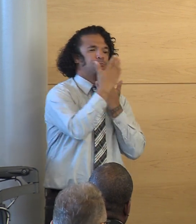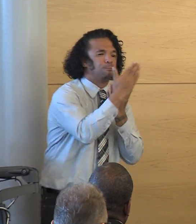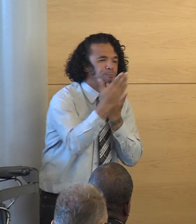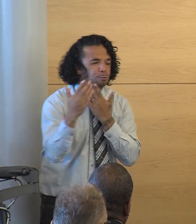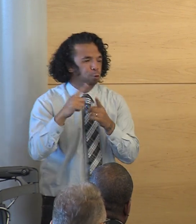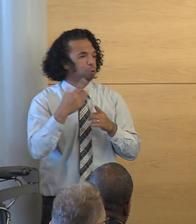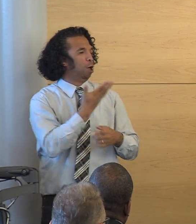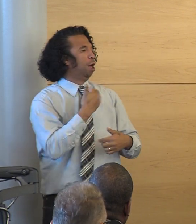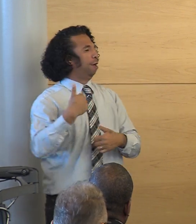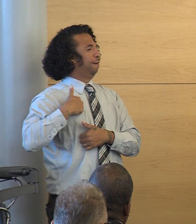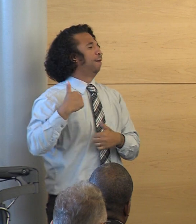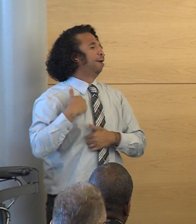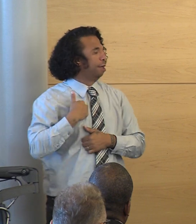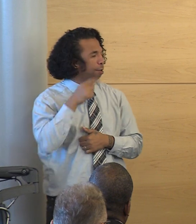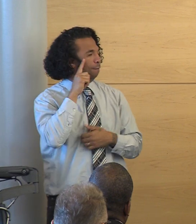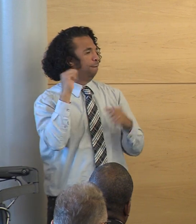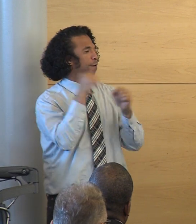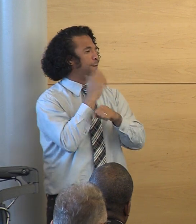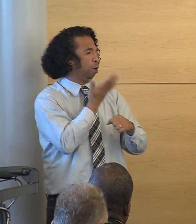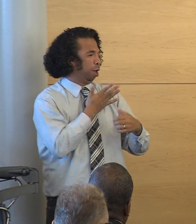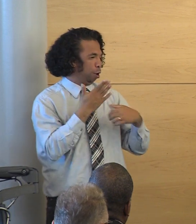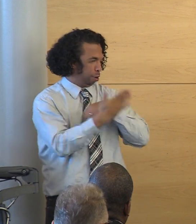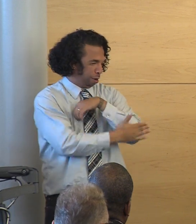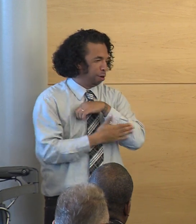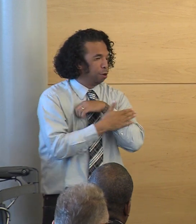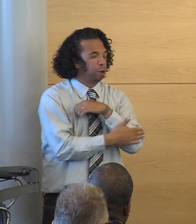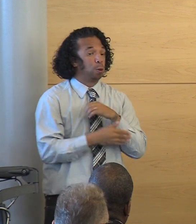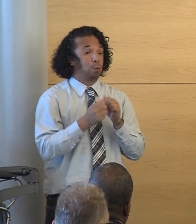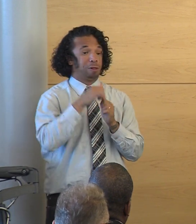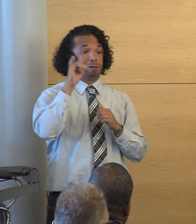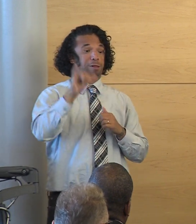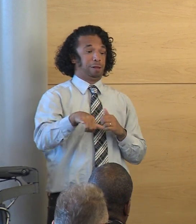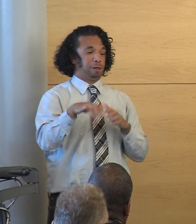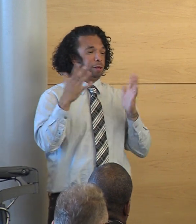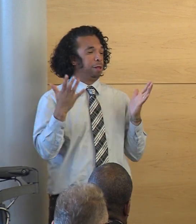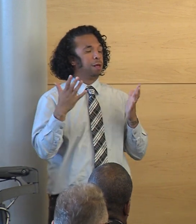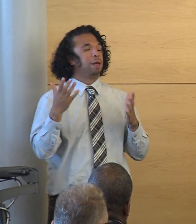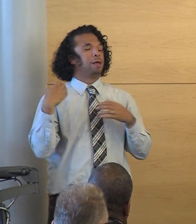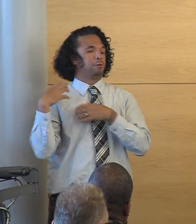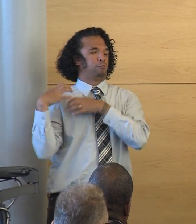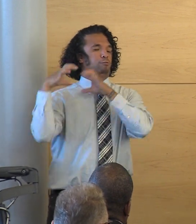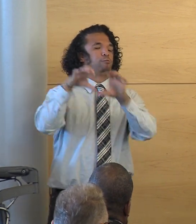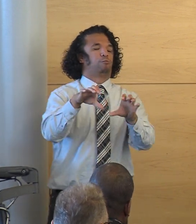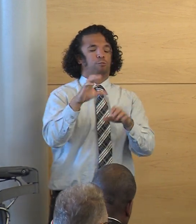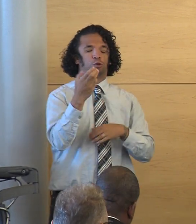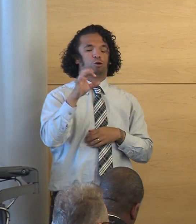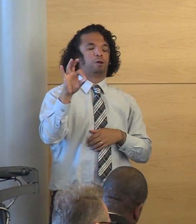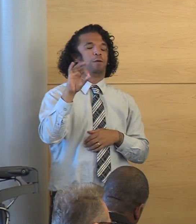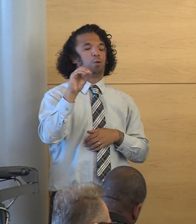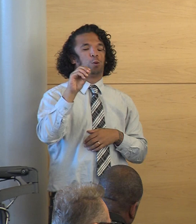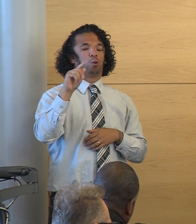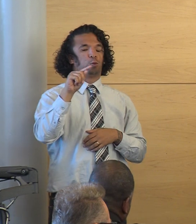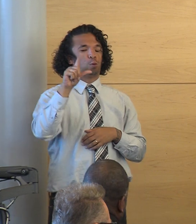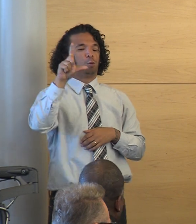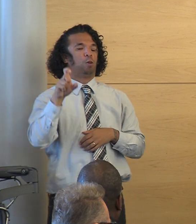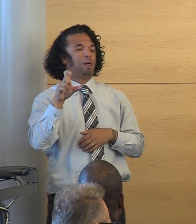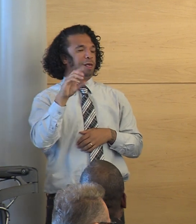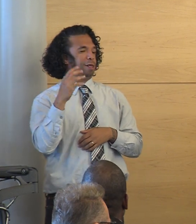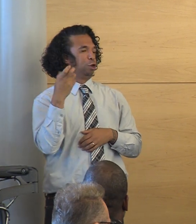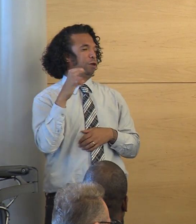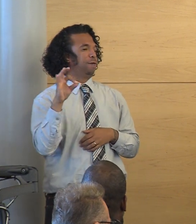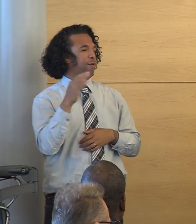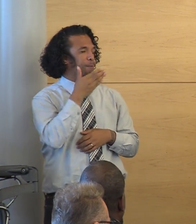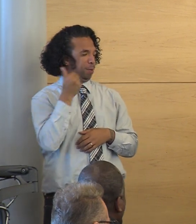veterans, to those who fought for our country. And with that, I want now for Chief O'Toole and Chief Best to come up, and Chief O'Toole